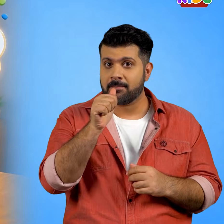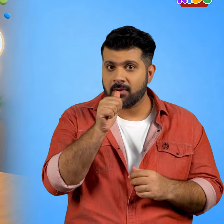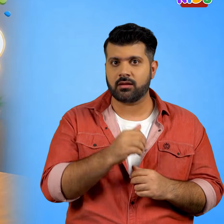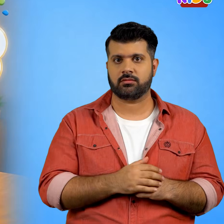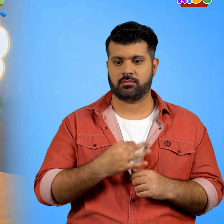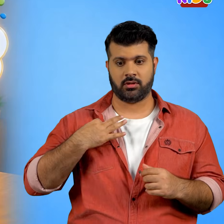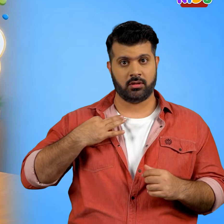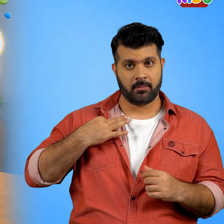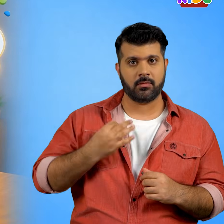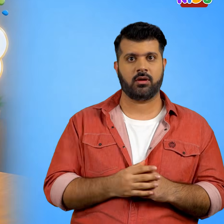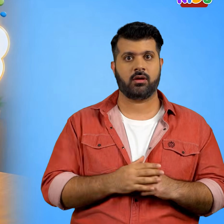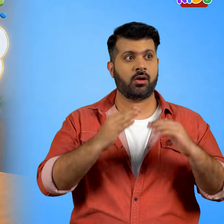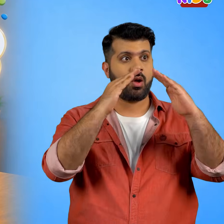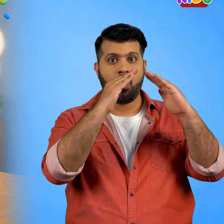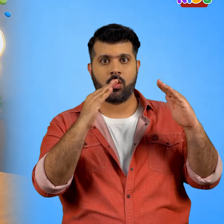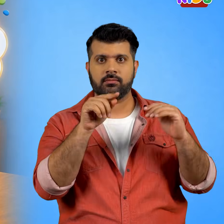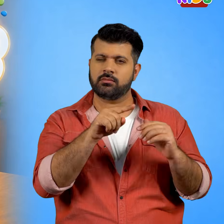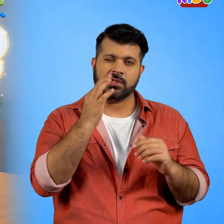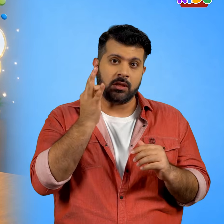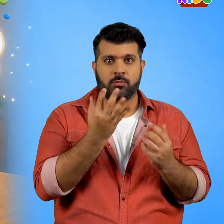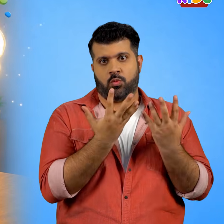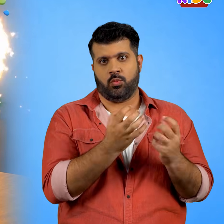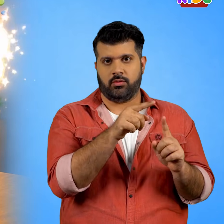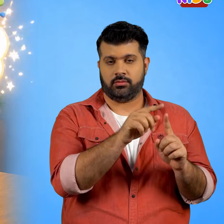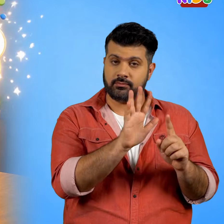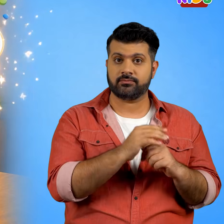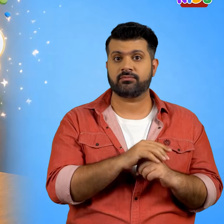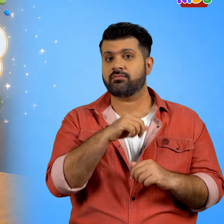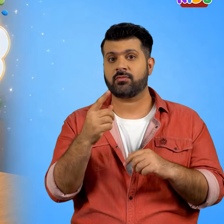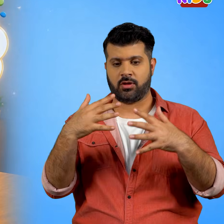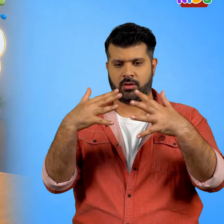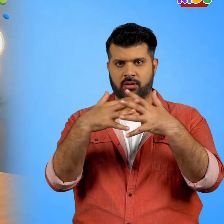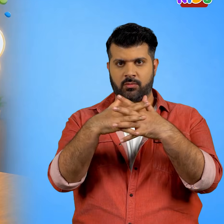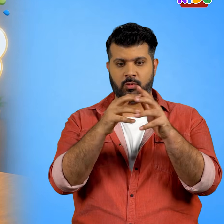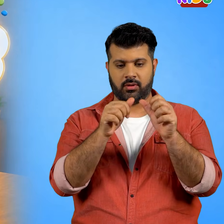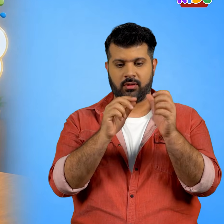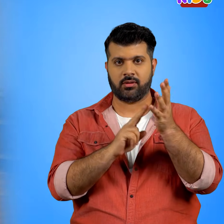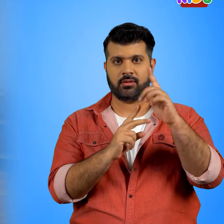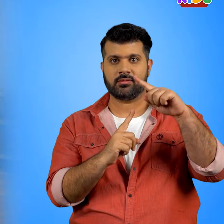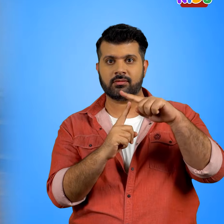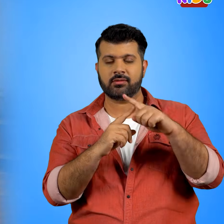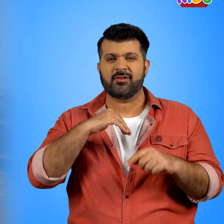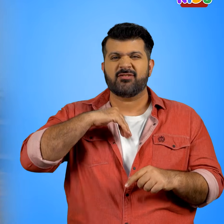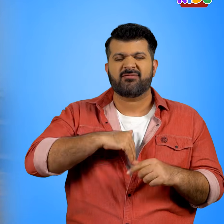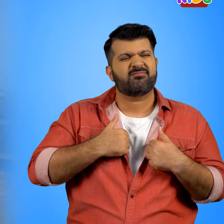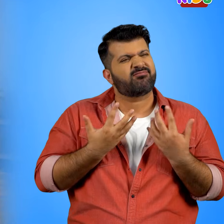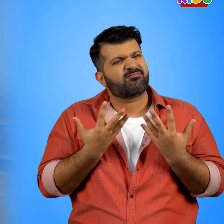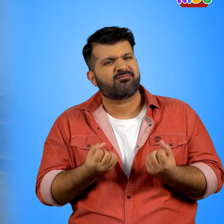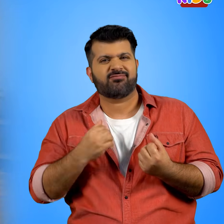water, clothes, and shelter are needs we must have to live. Wants are things we would like